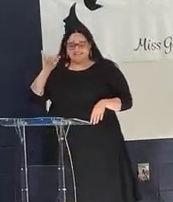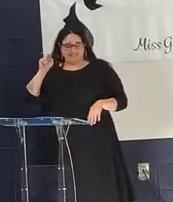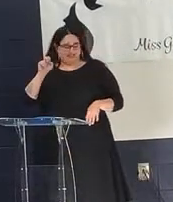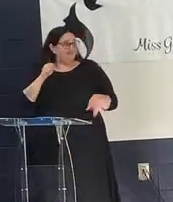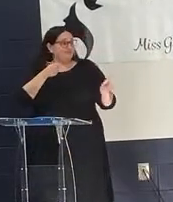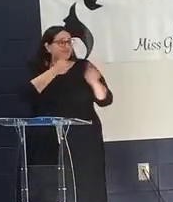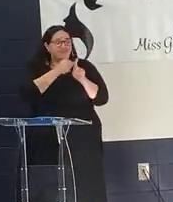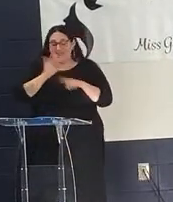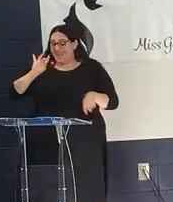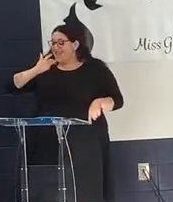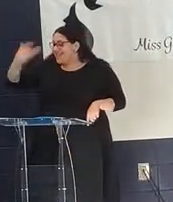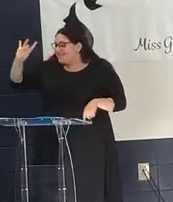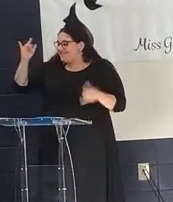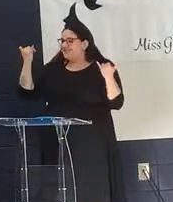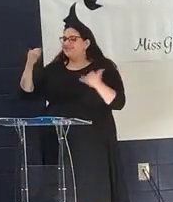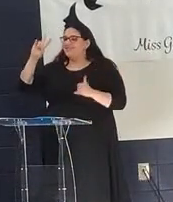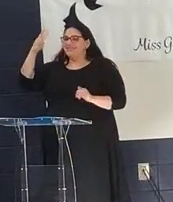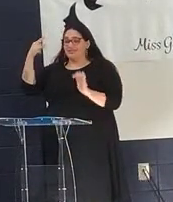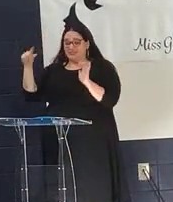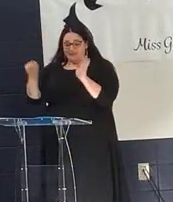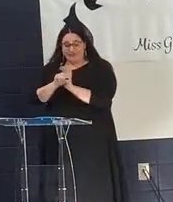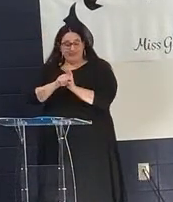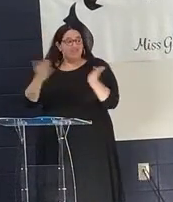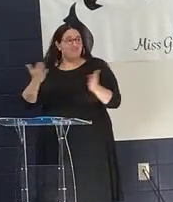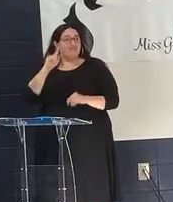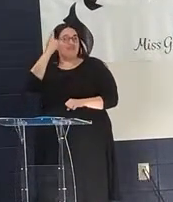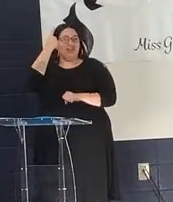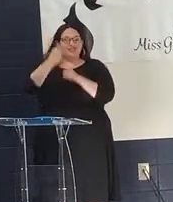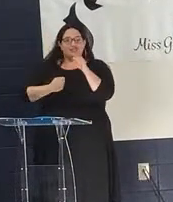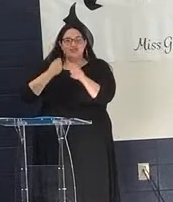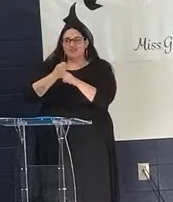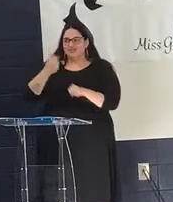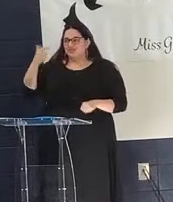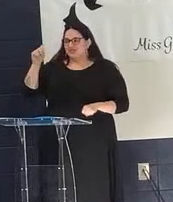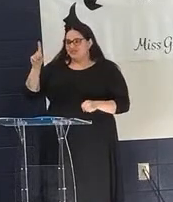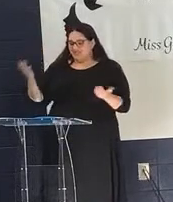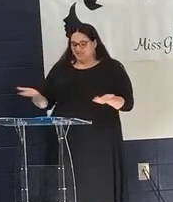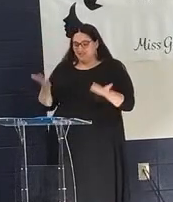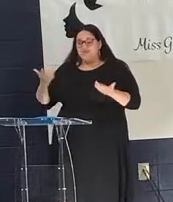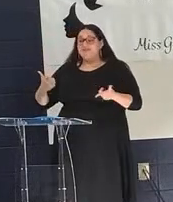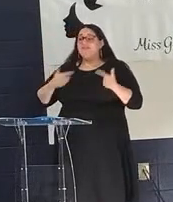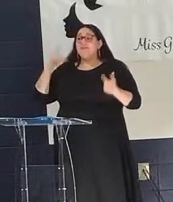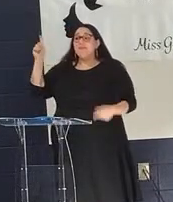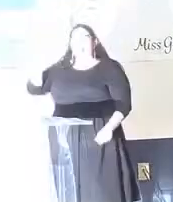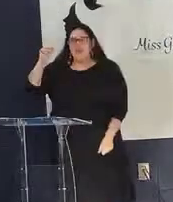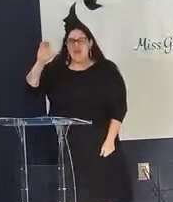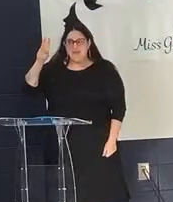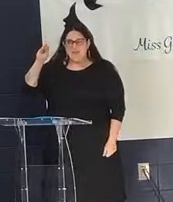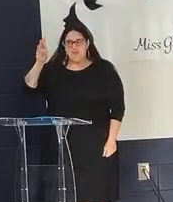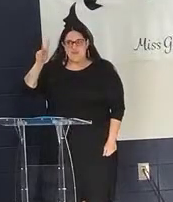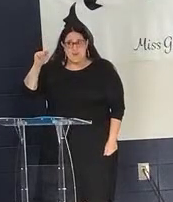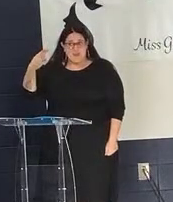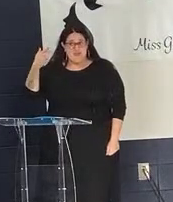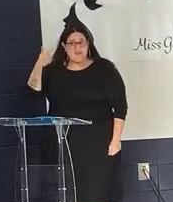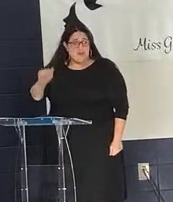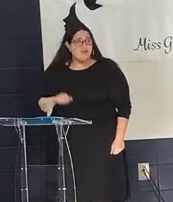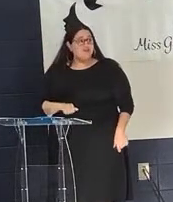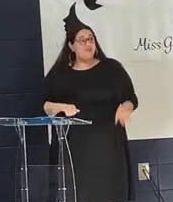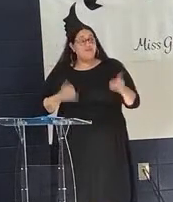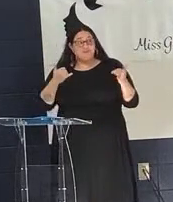This cute young lady is Holly Adkins. She's 8 years old. She's in second grade, and it's her first year at the Georgia School for the Deaf. She lives in Acworth, Georgia